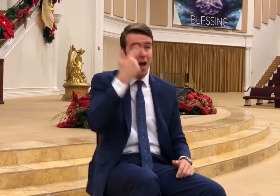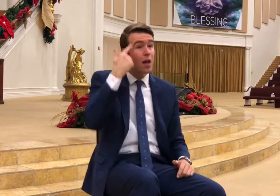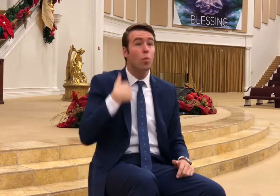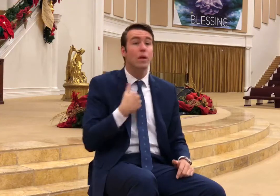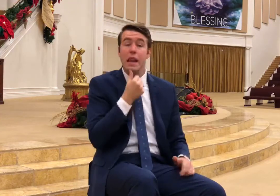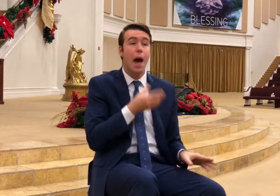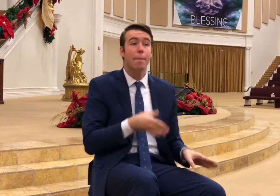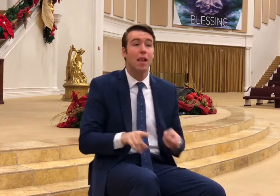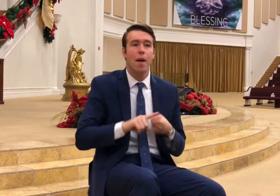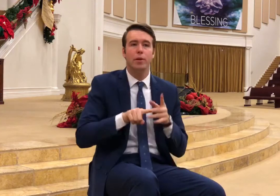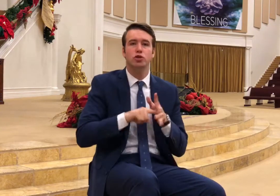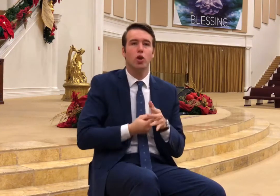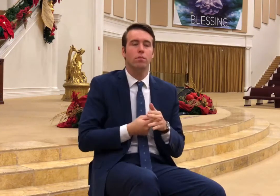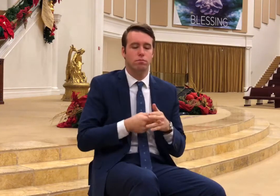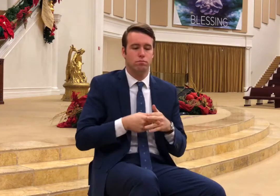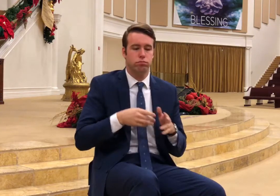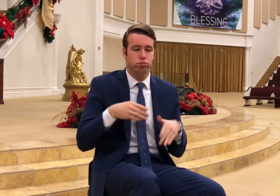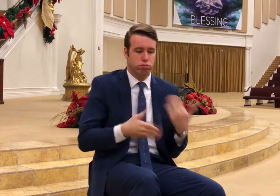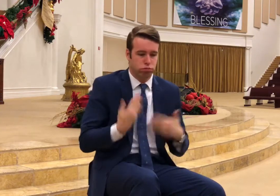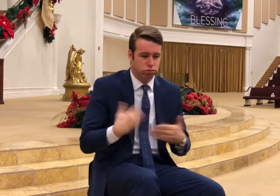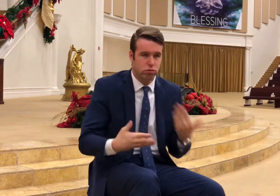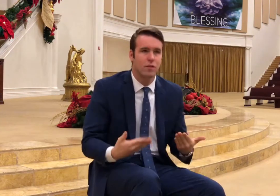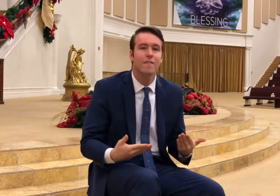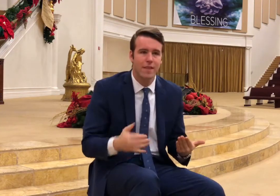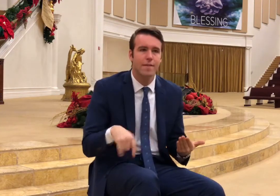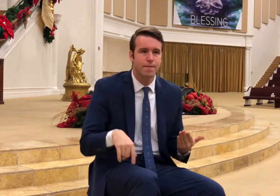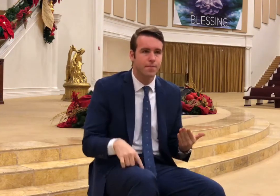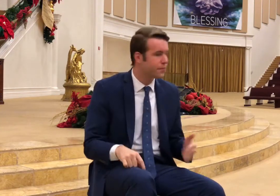this. It just kind of just went boom.